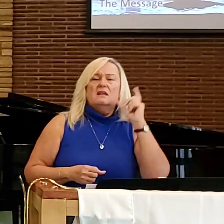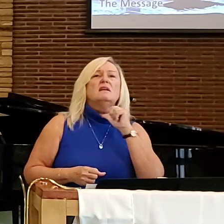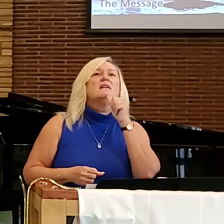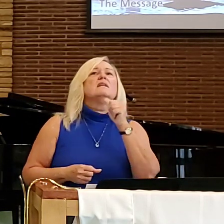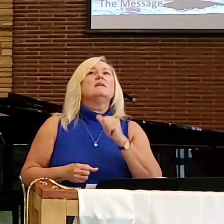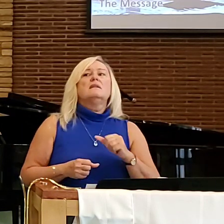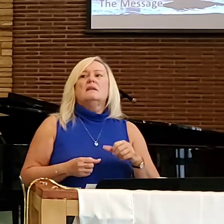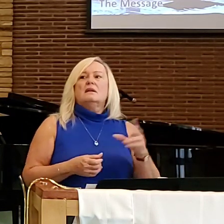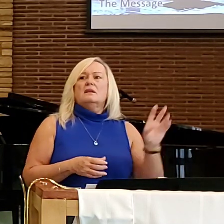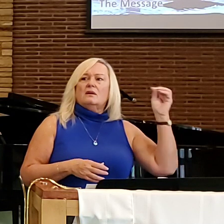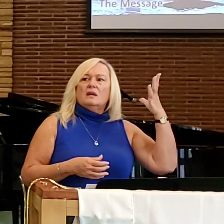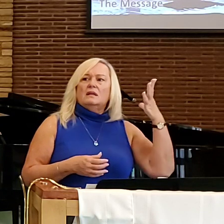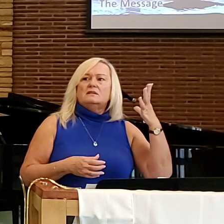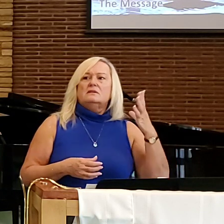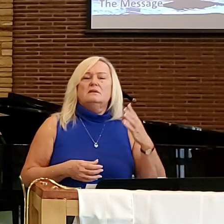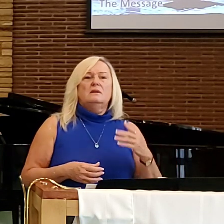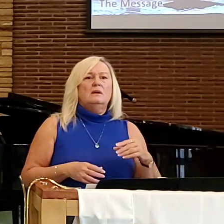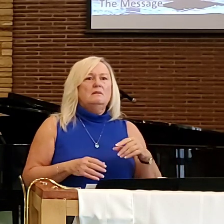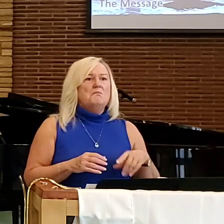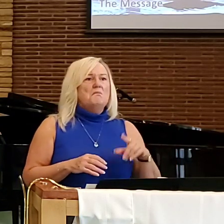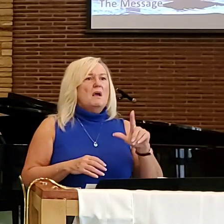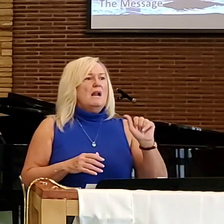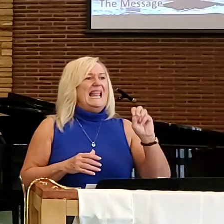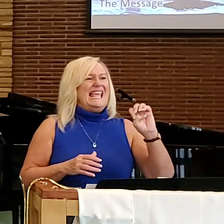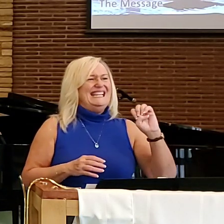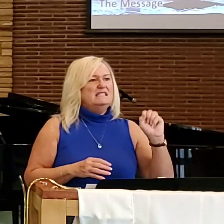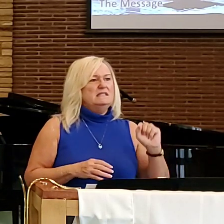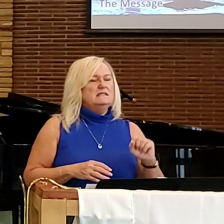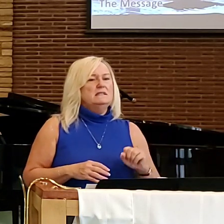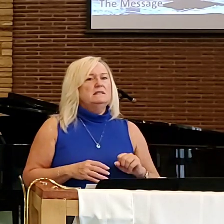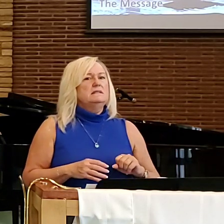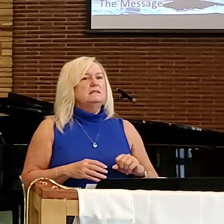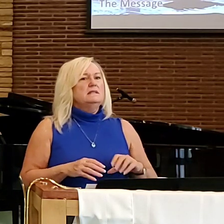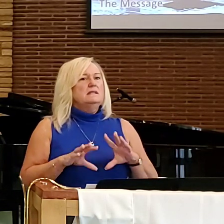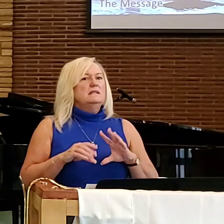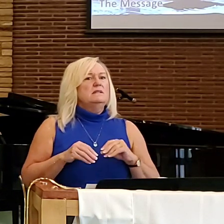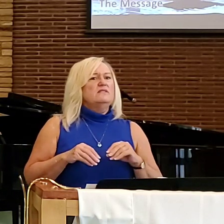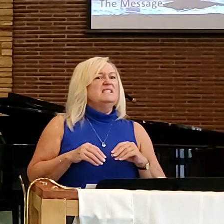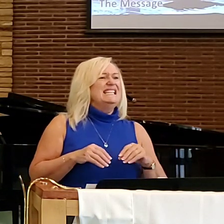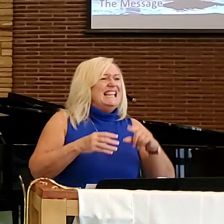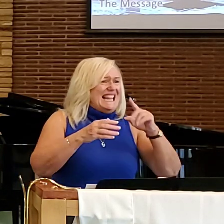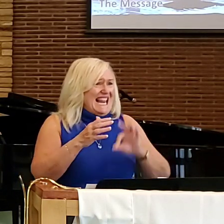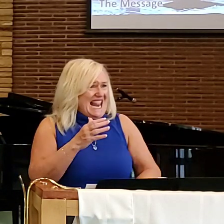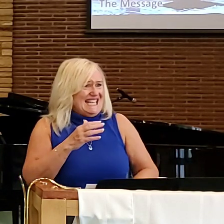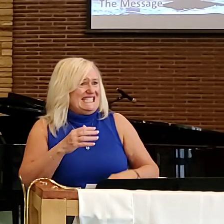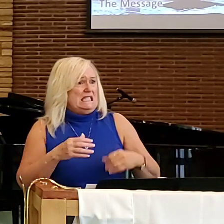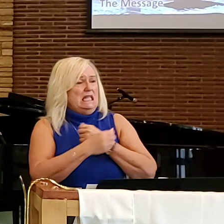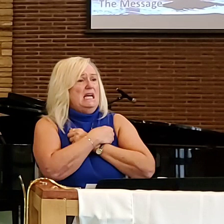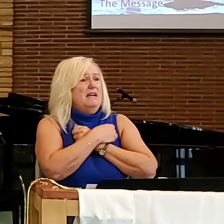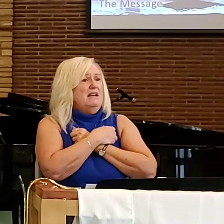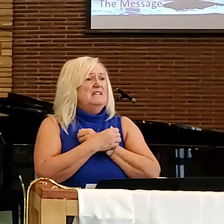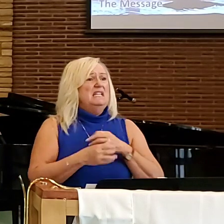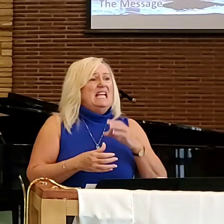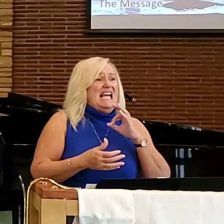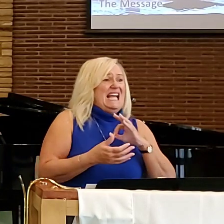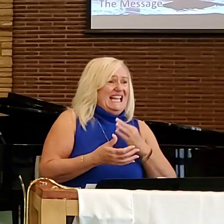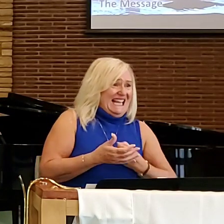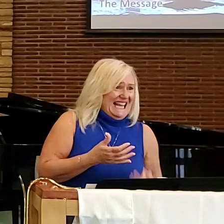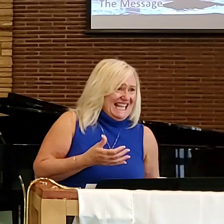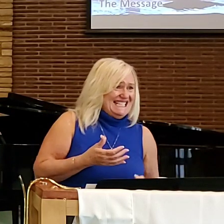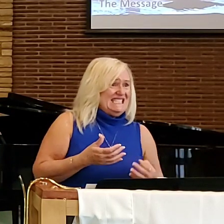grace and are late to the game deserving of less love? Less of a welcome?